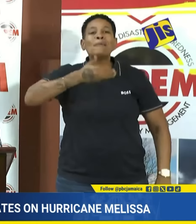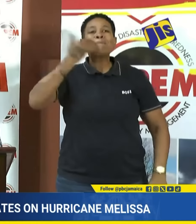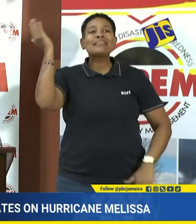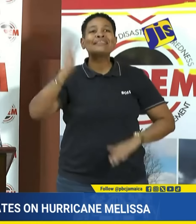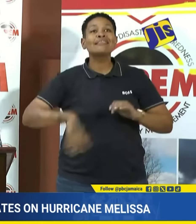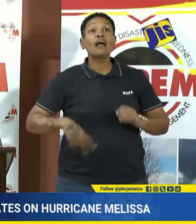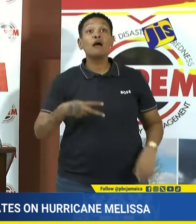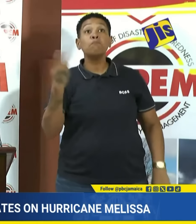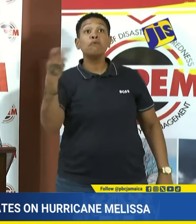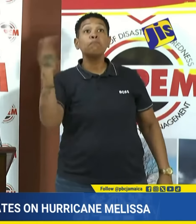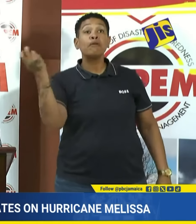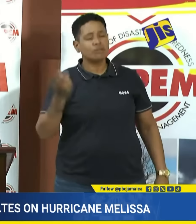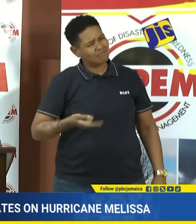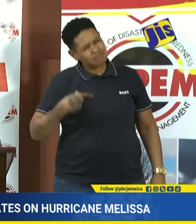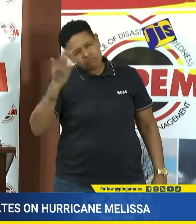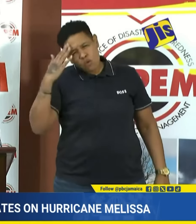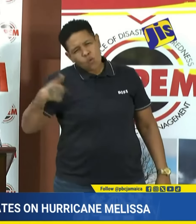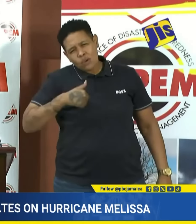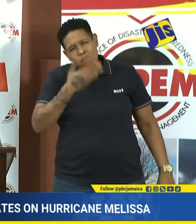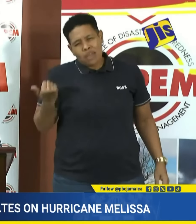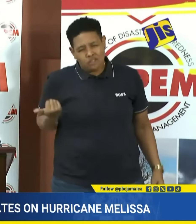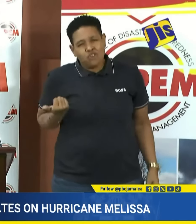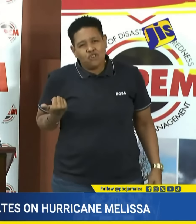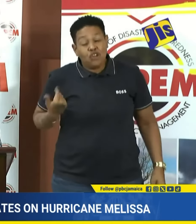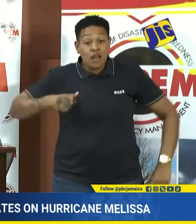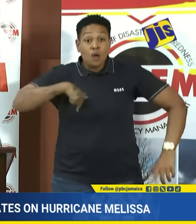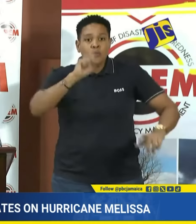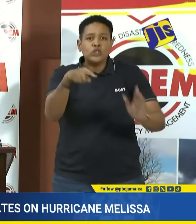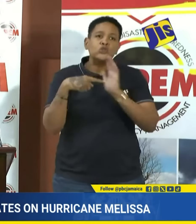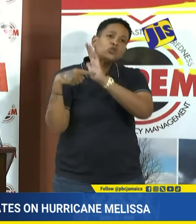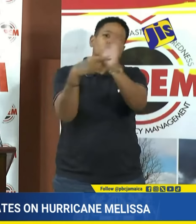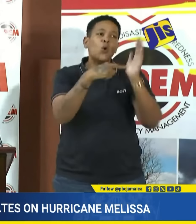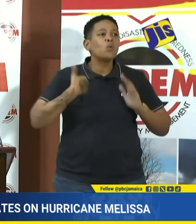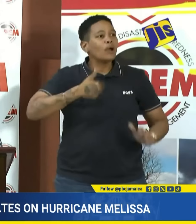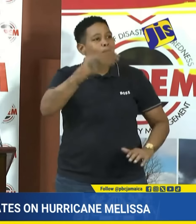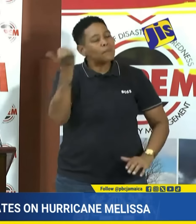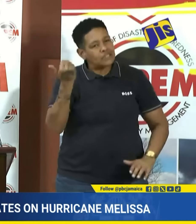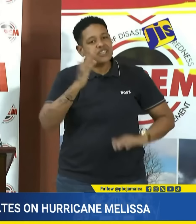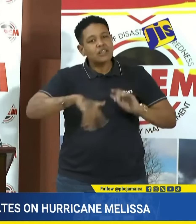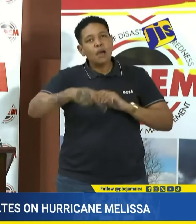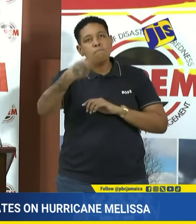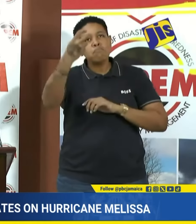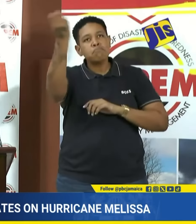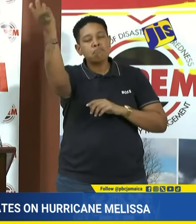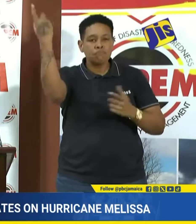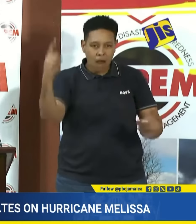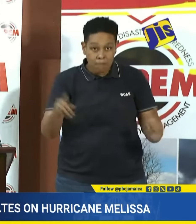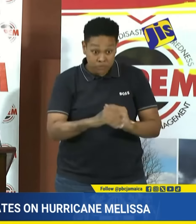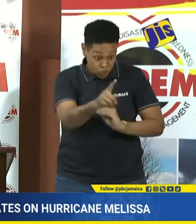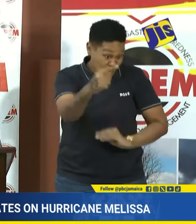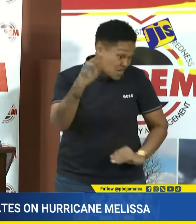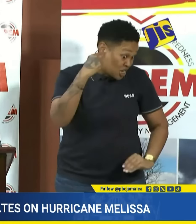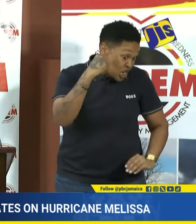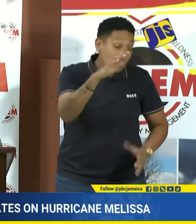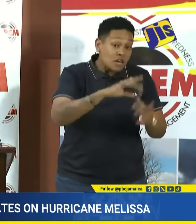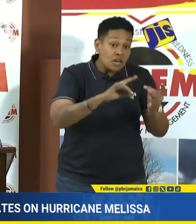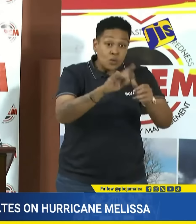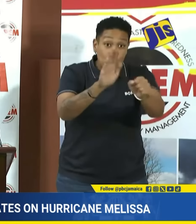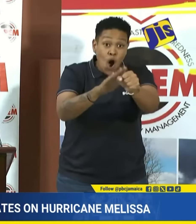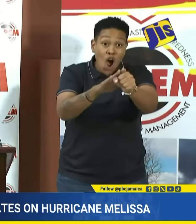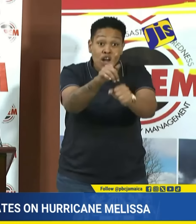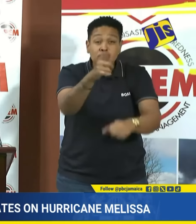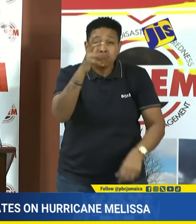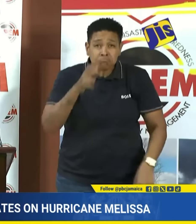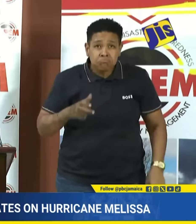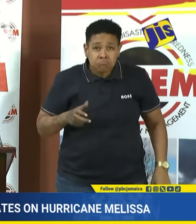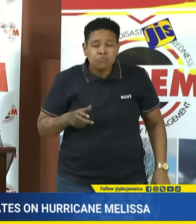that, and we need to do what we can to demonstrate that we are better than that. And so as you hear the